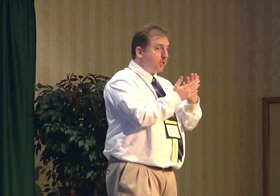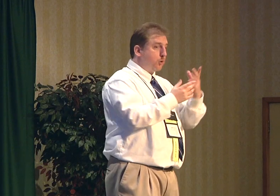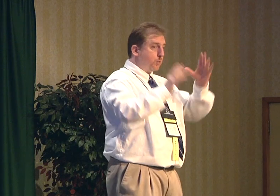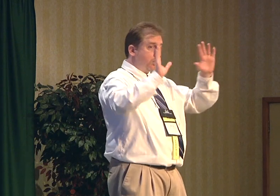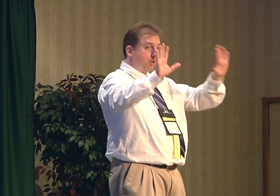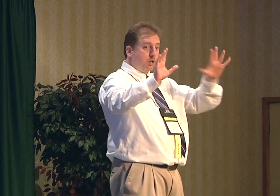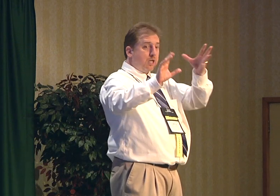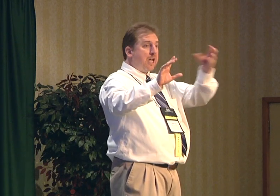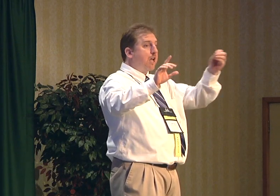I do want to say thank you.